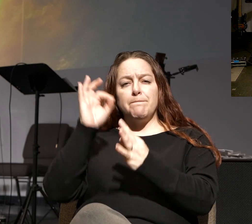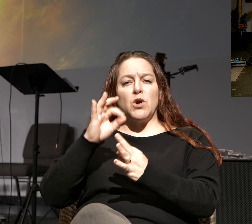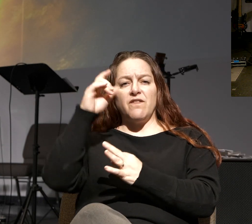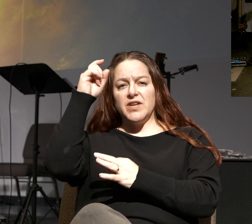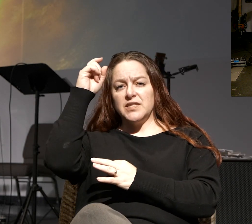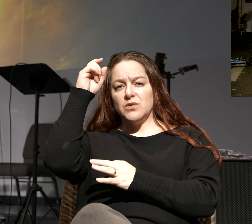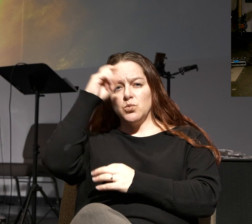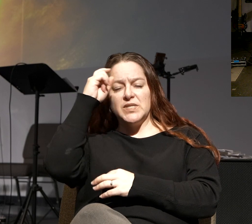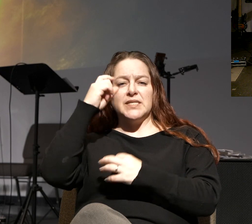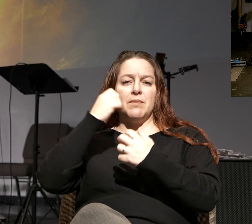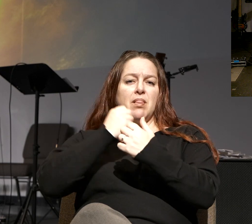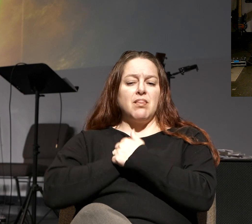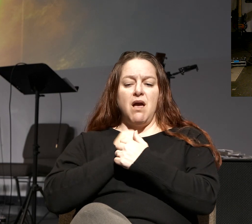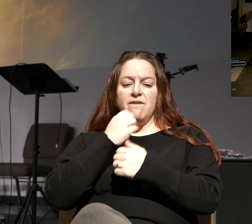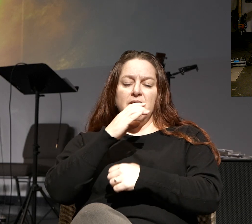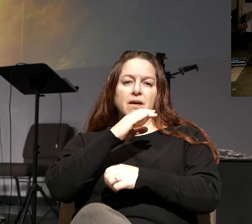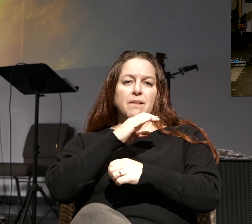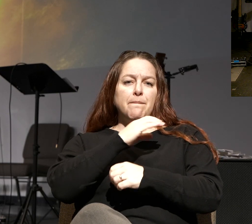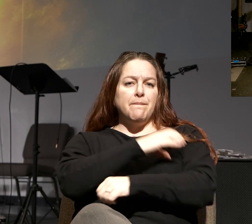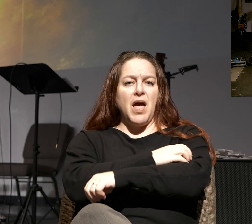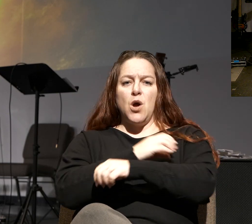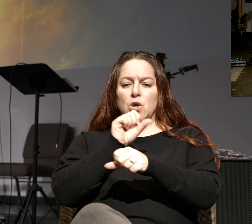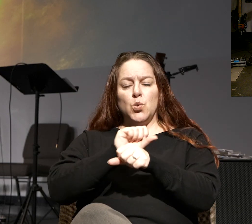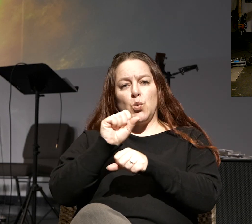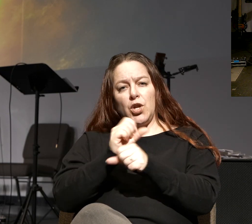unlimited power working for you.